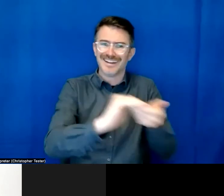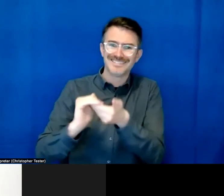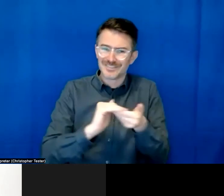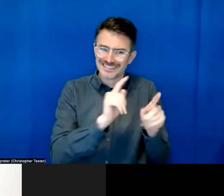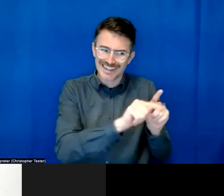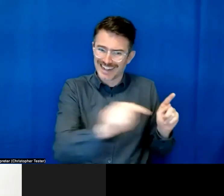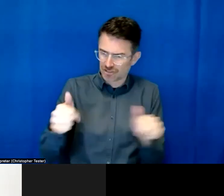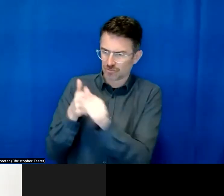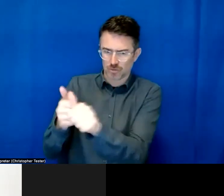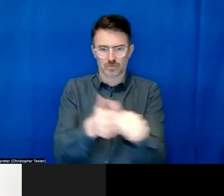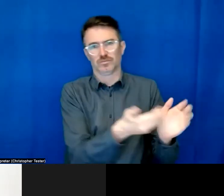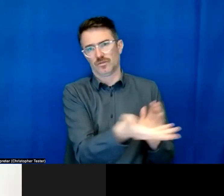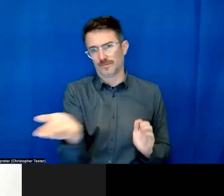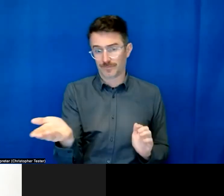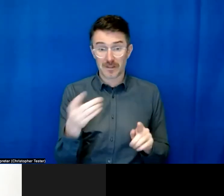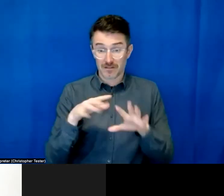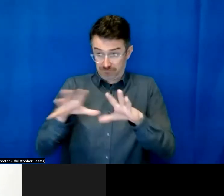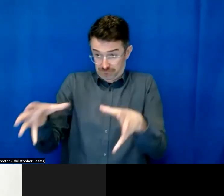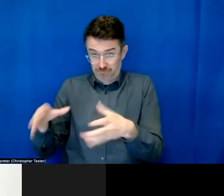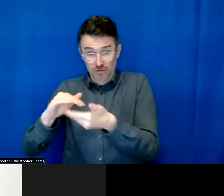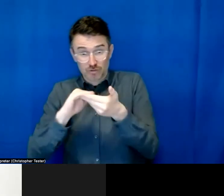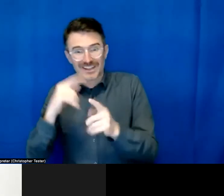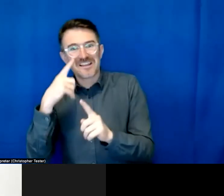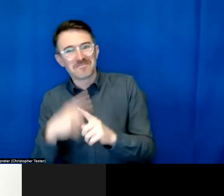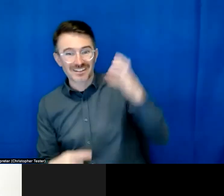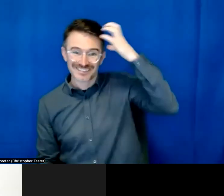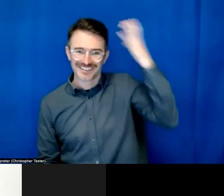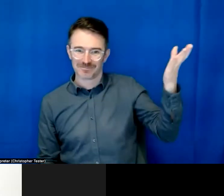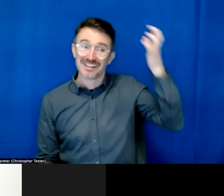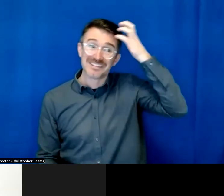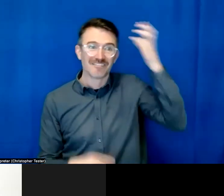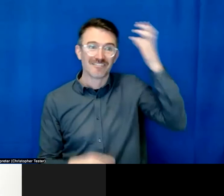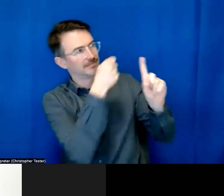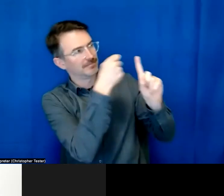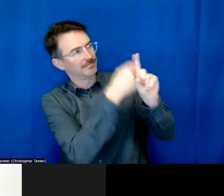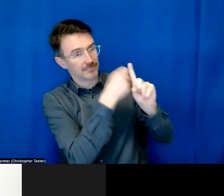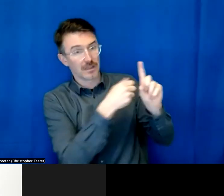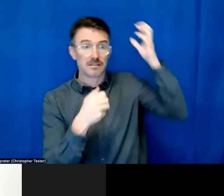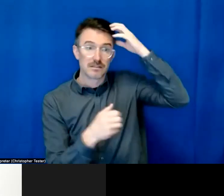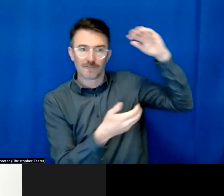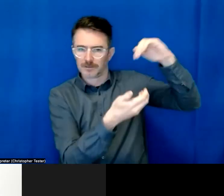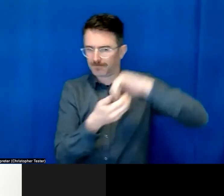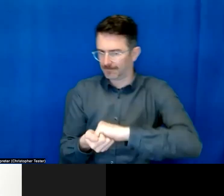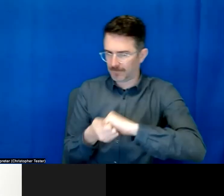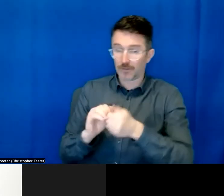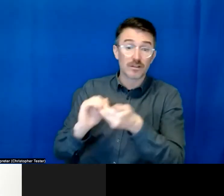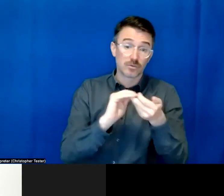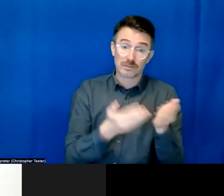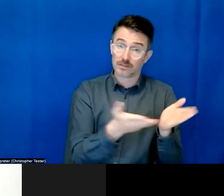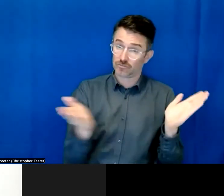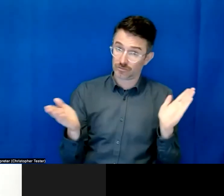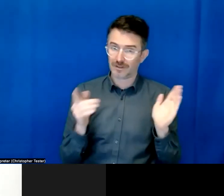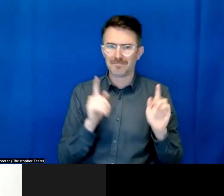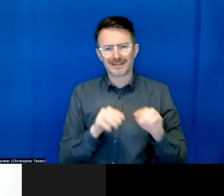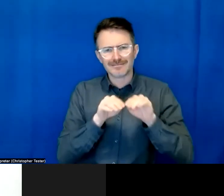addition, awareness campaign related to persons with disabilities needed to be carried out continuously. Thank you.